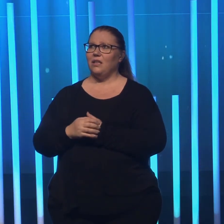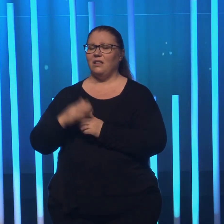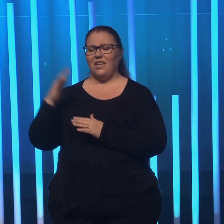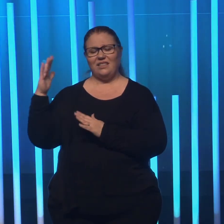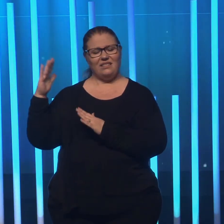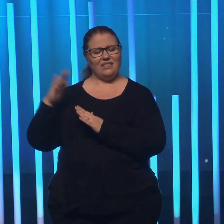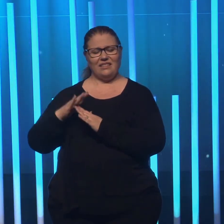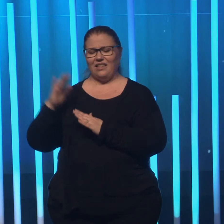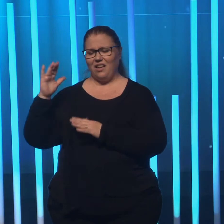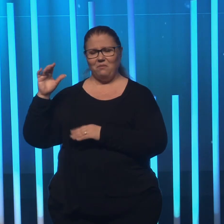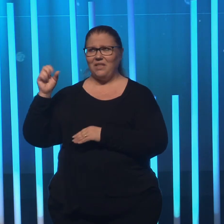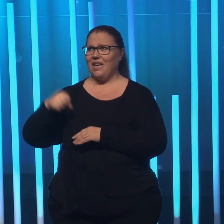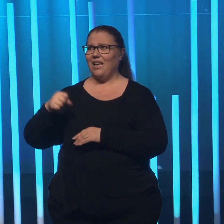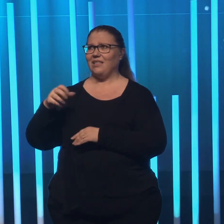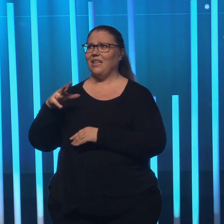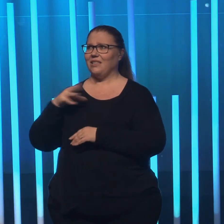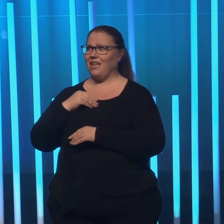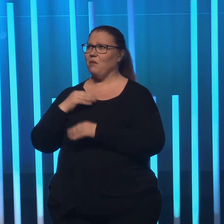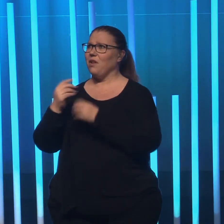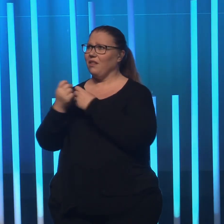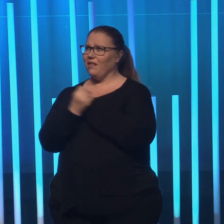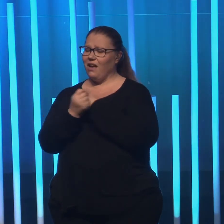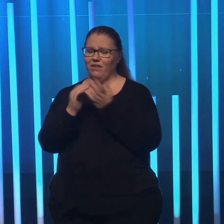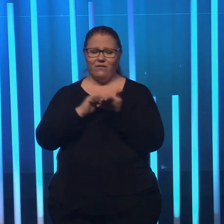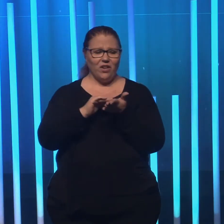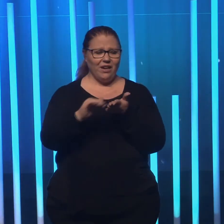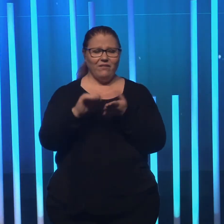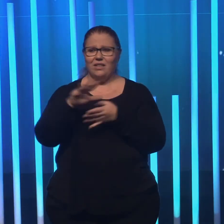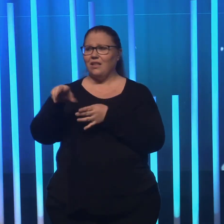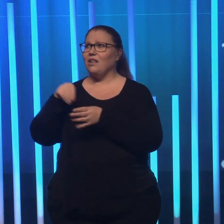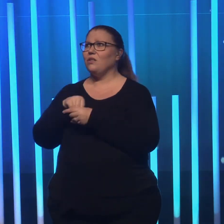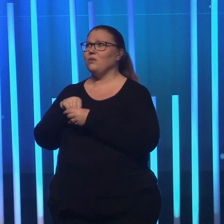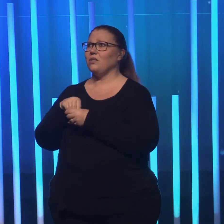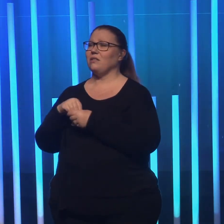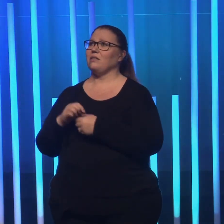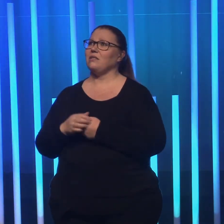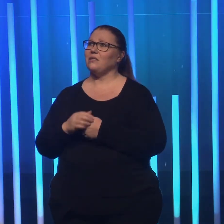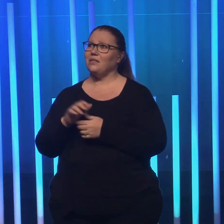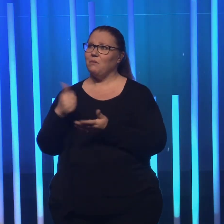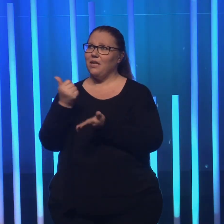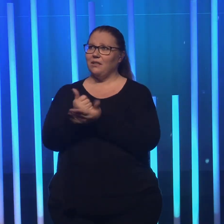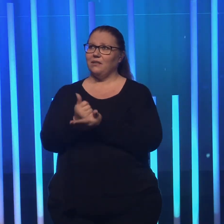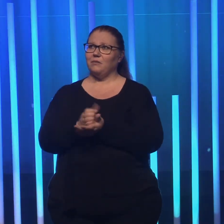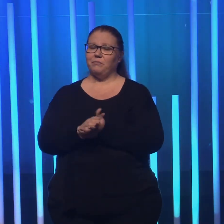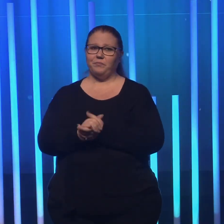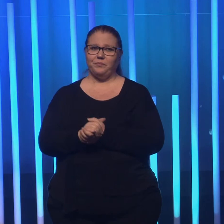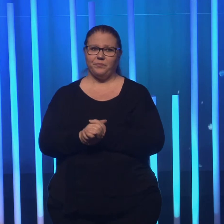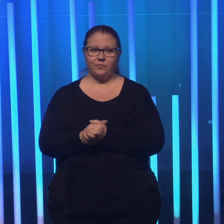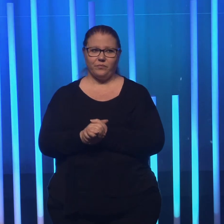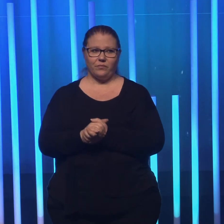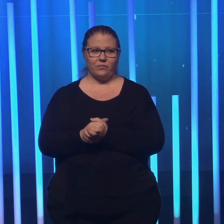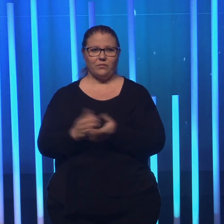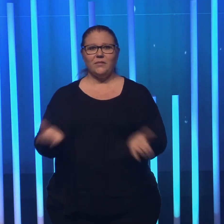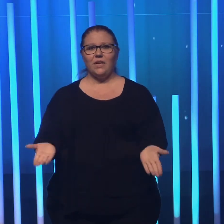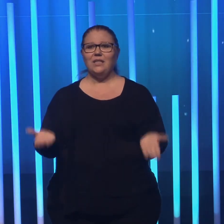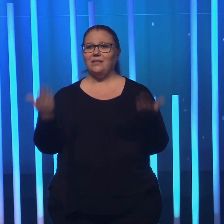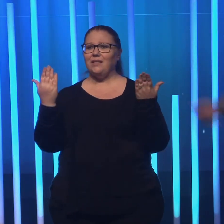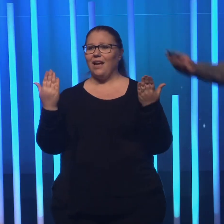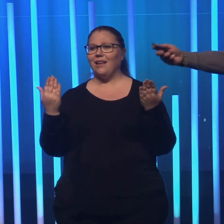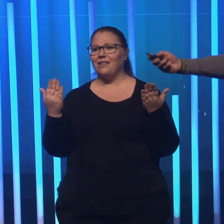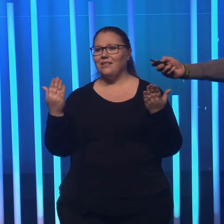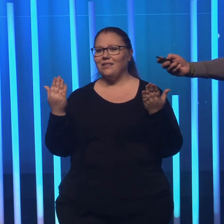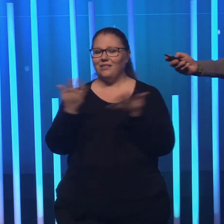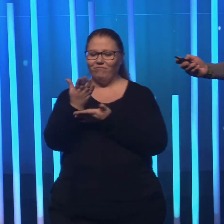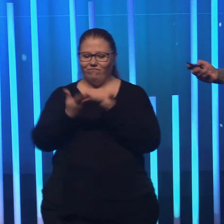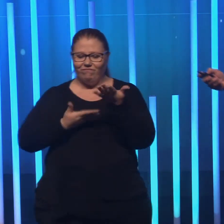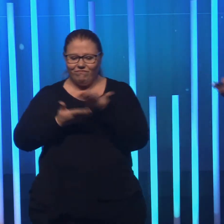yes to love and forgiveness and inclusion. Amen. Will you stand with me and lift your